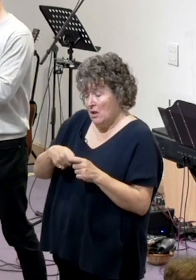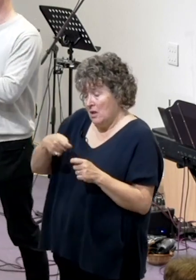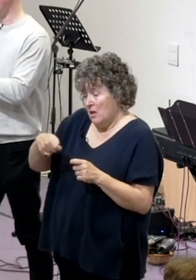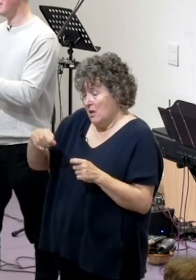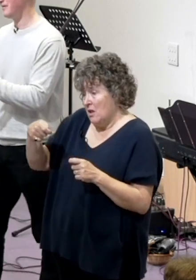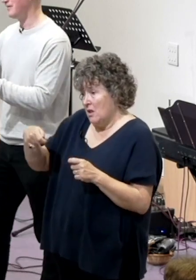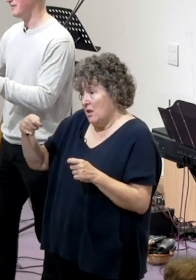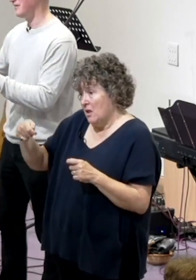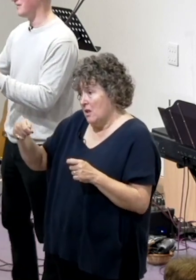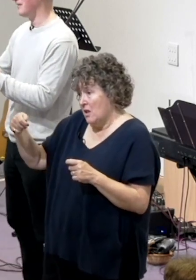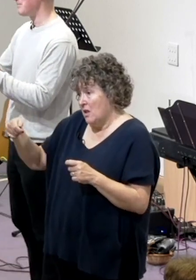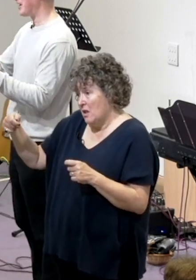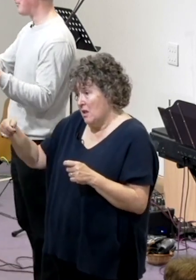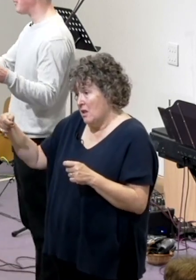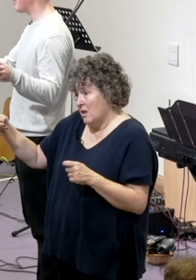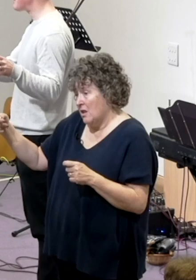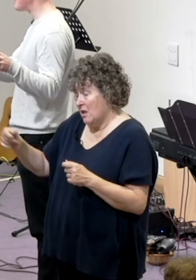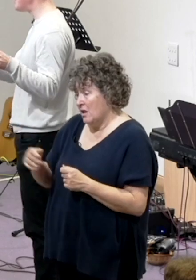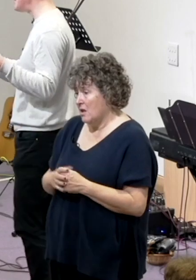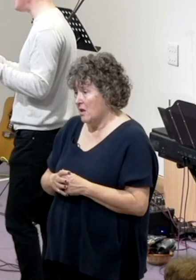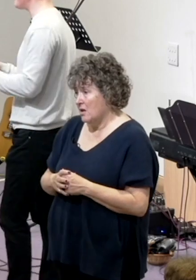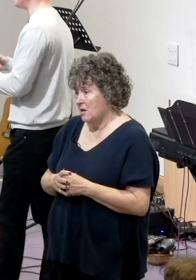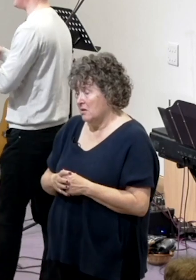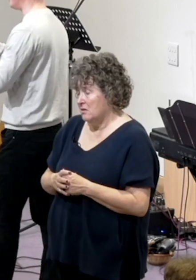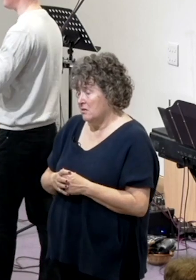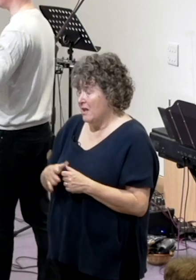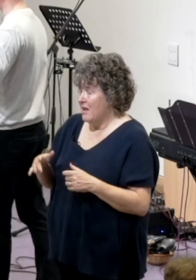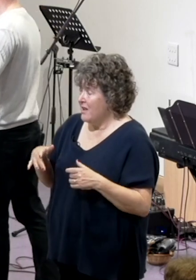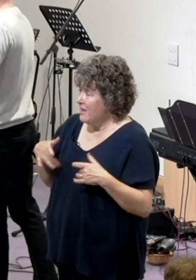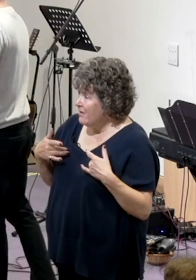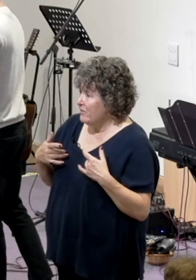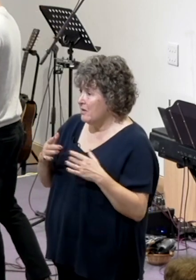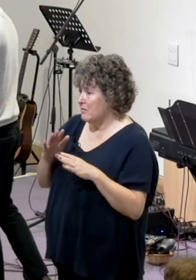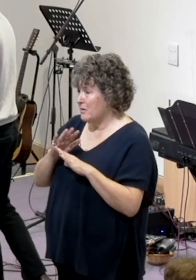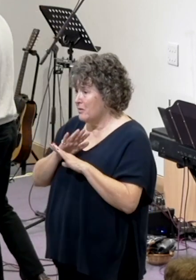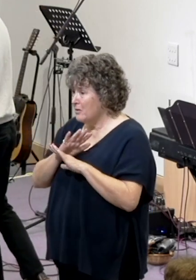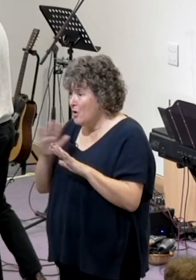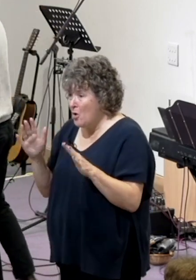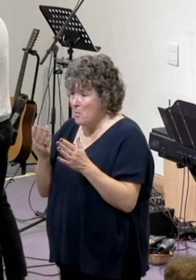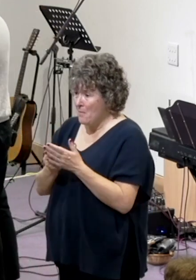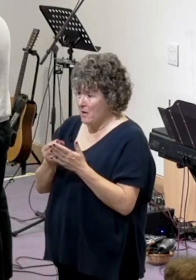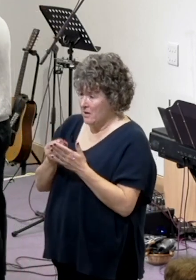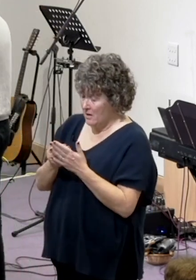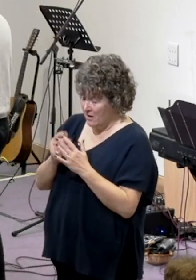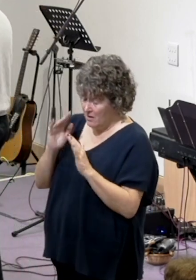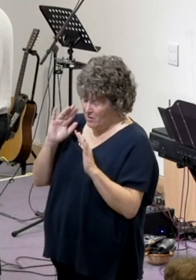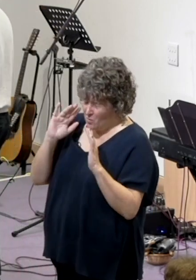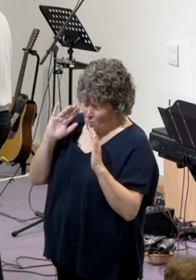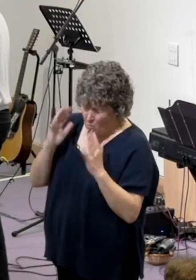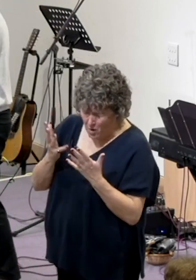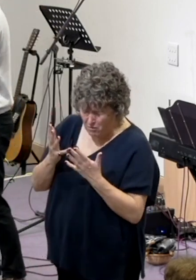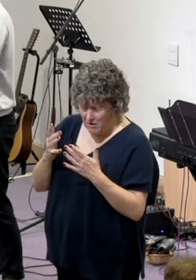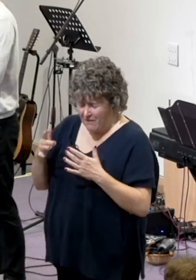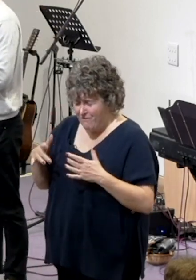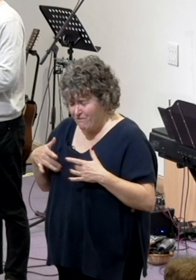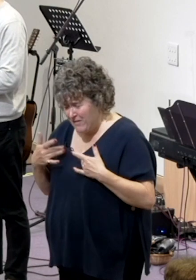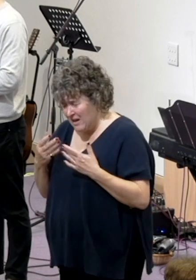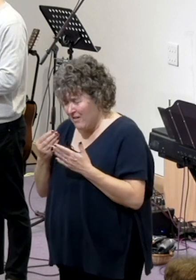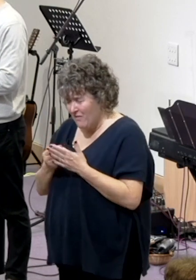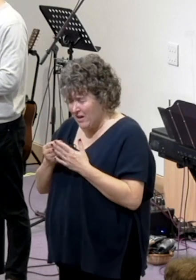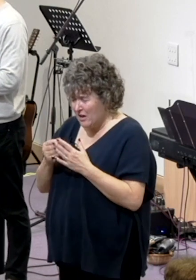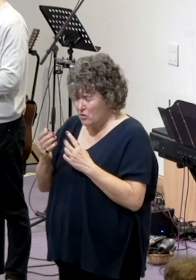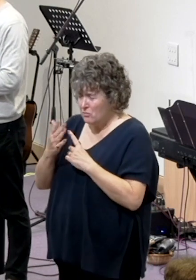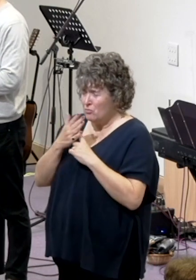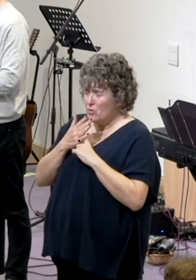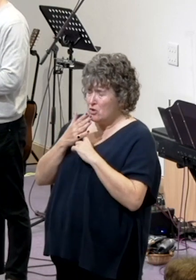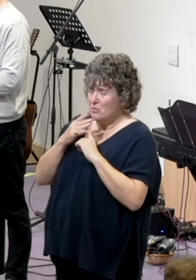of months. A couple of months of living under constant nagging pressure of debt.